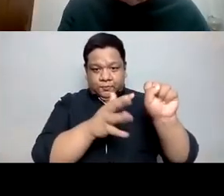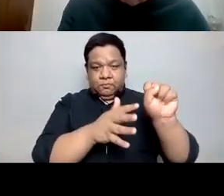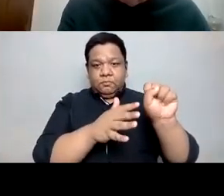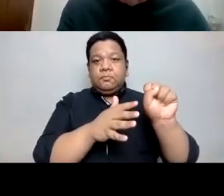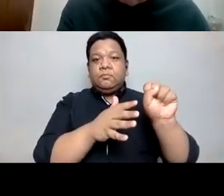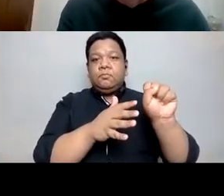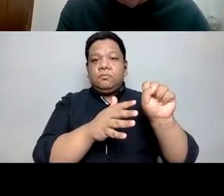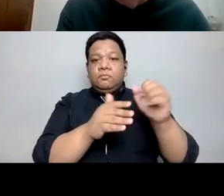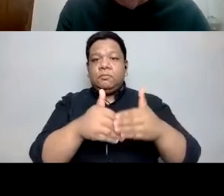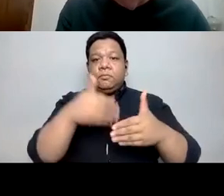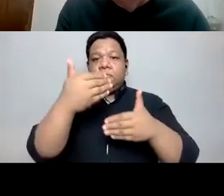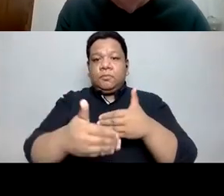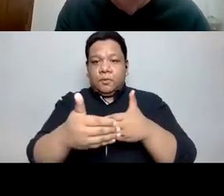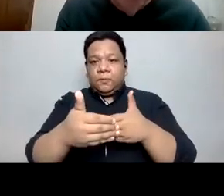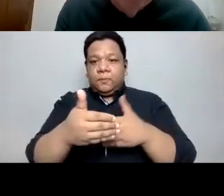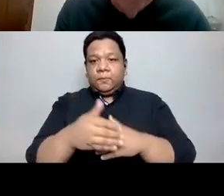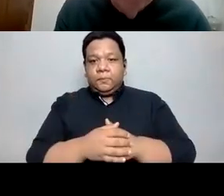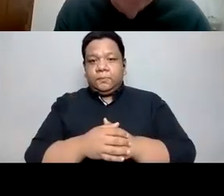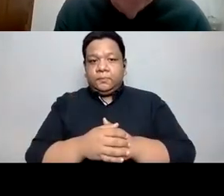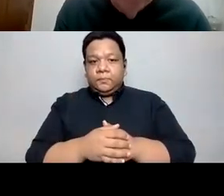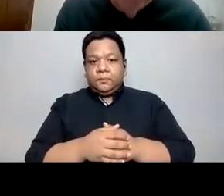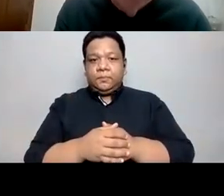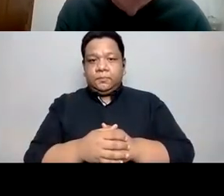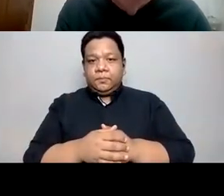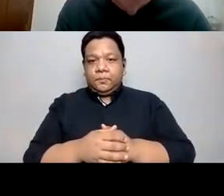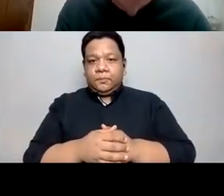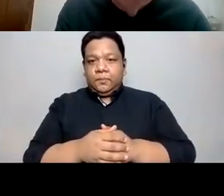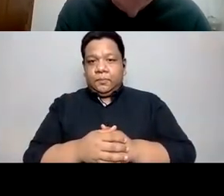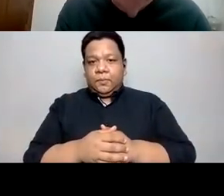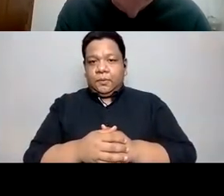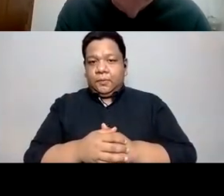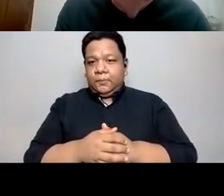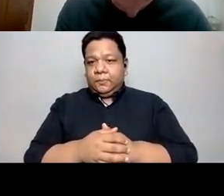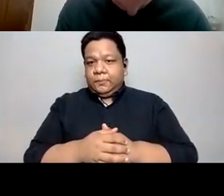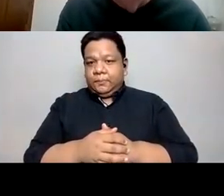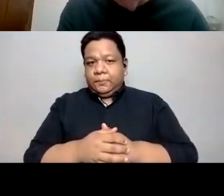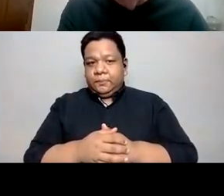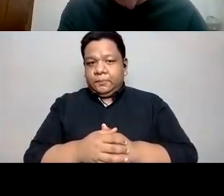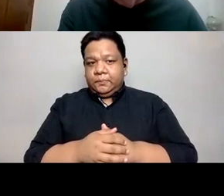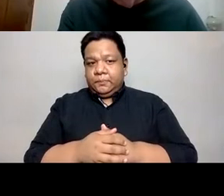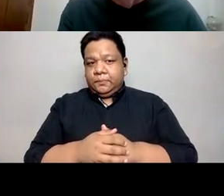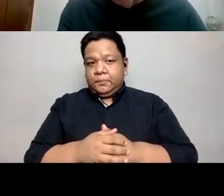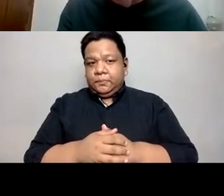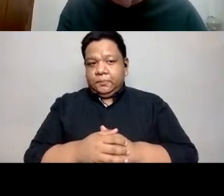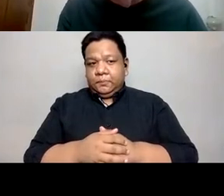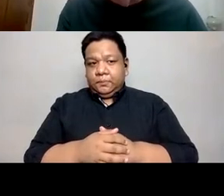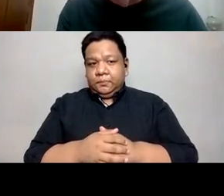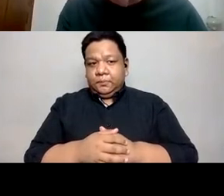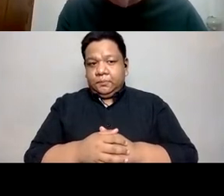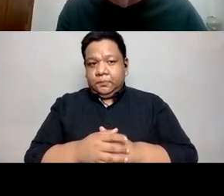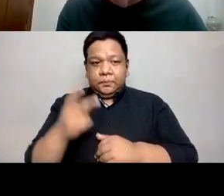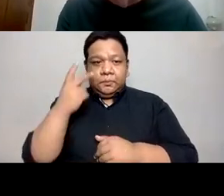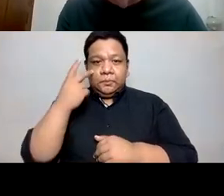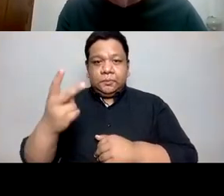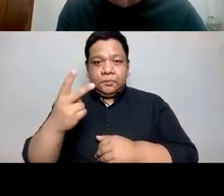We go to the next handshake. Can you see the Handshape